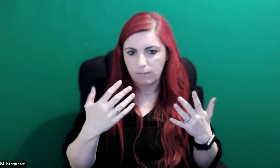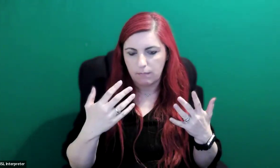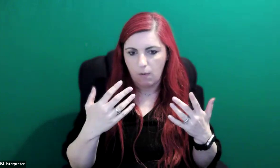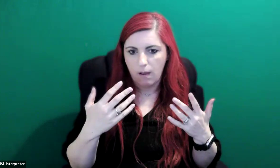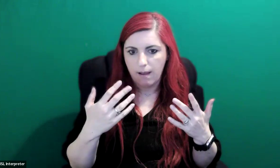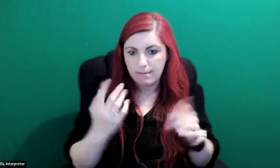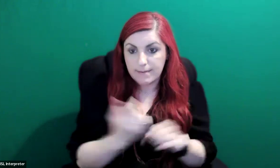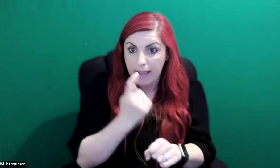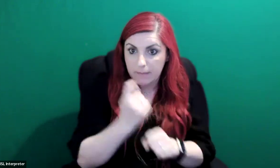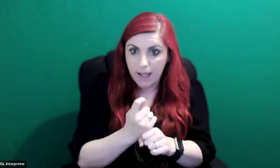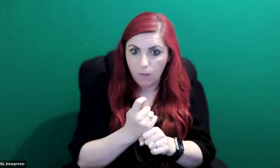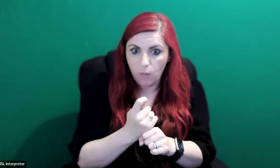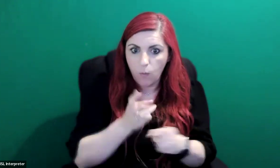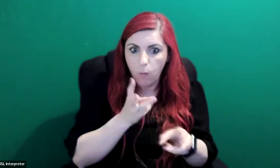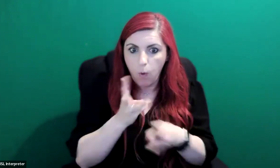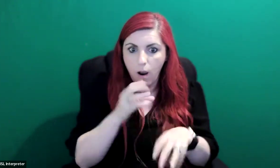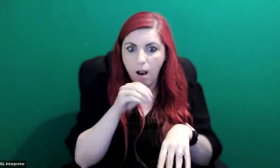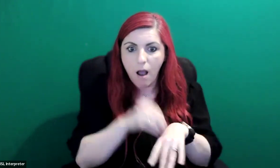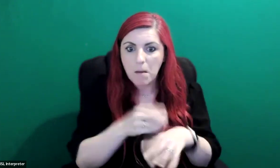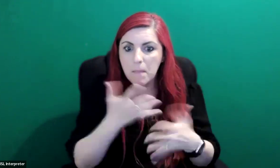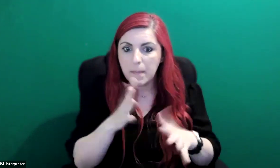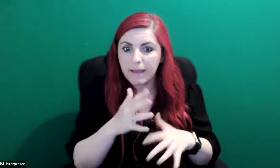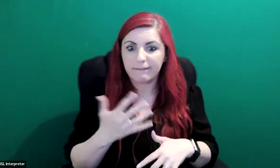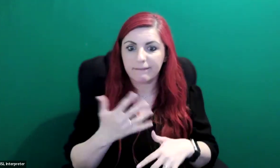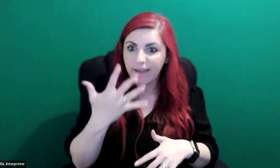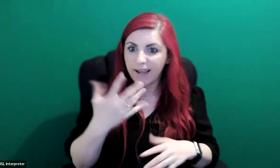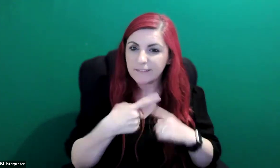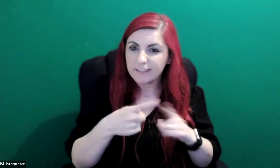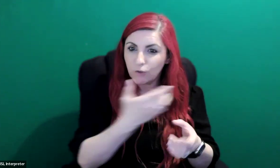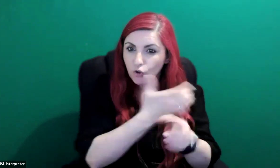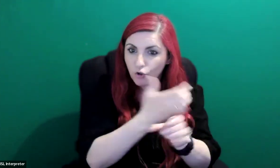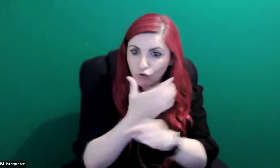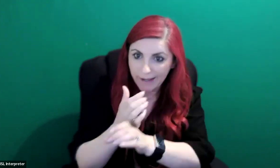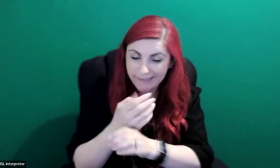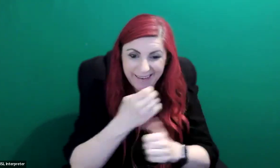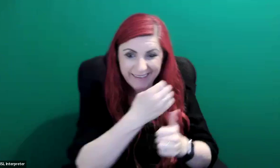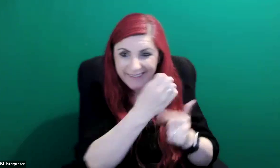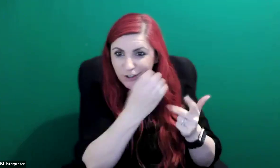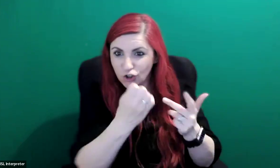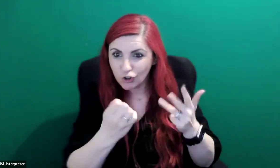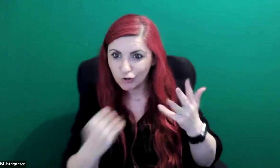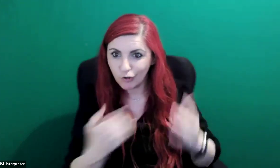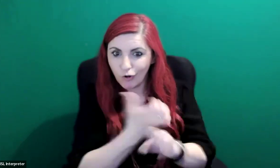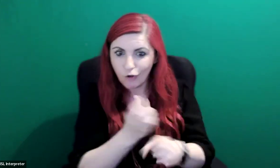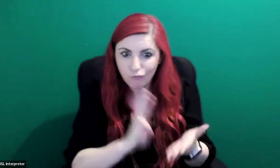we worked on about 5 to 6 countries, and each committee members had to read